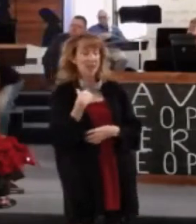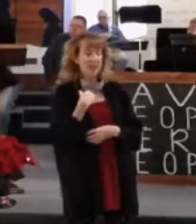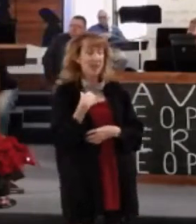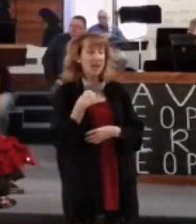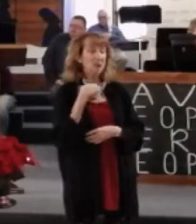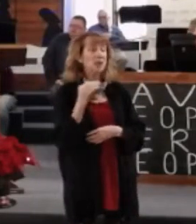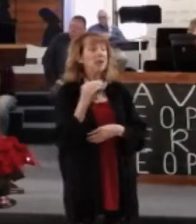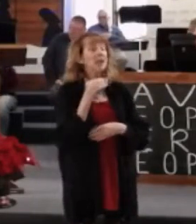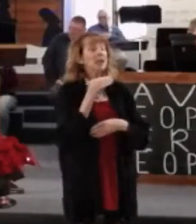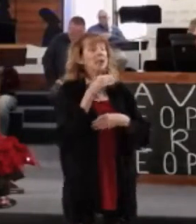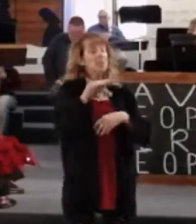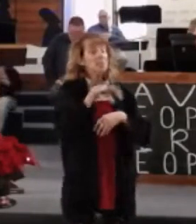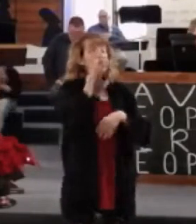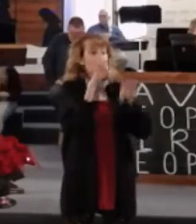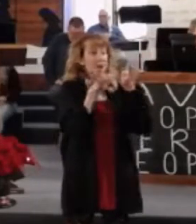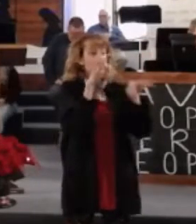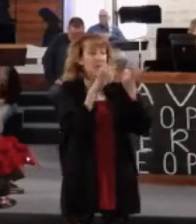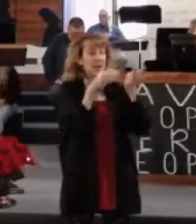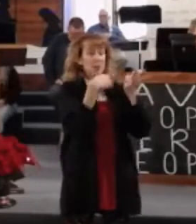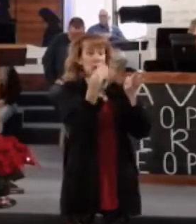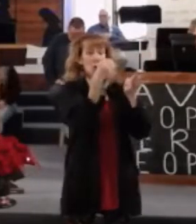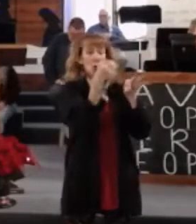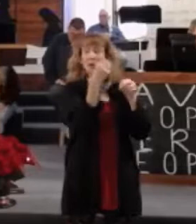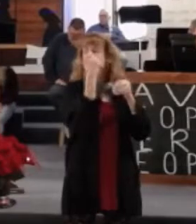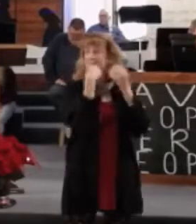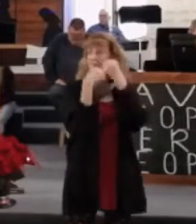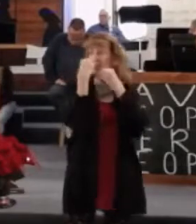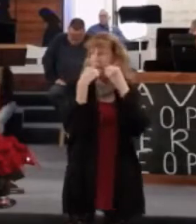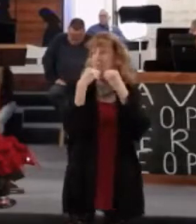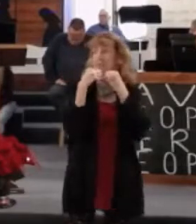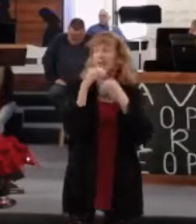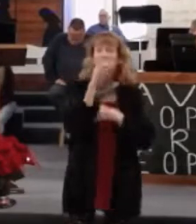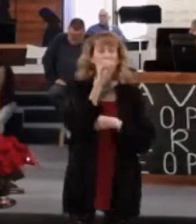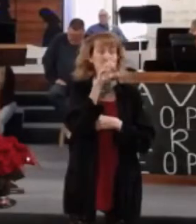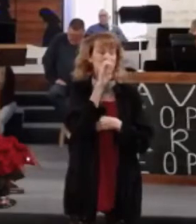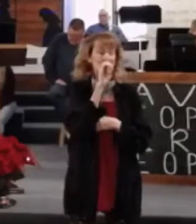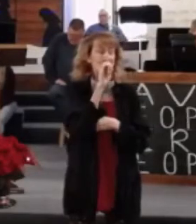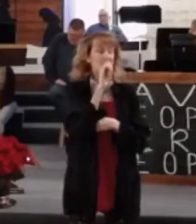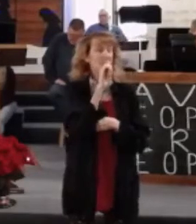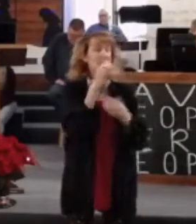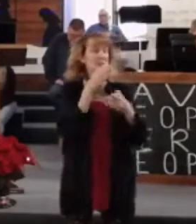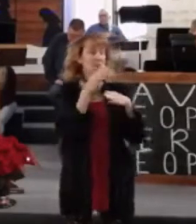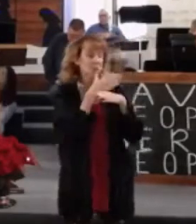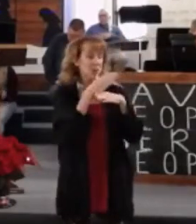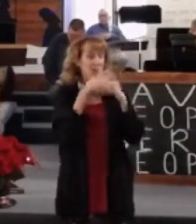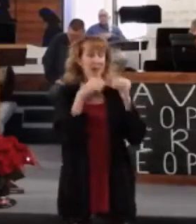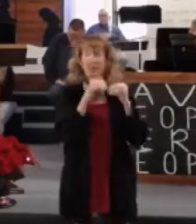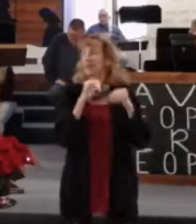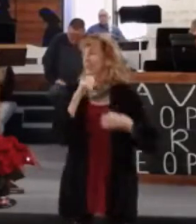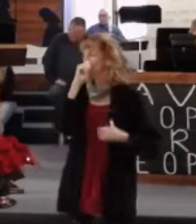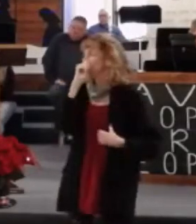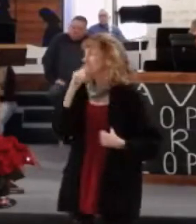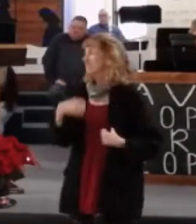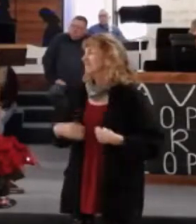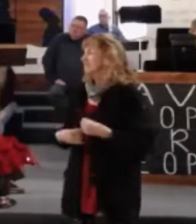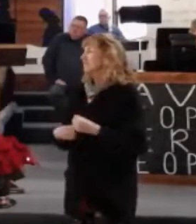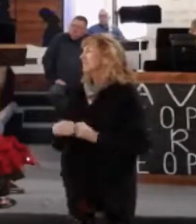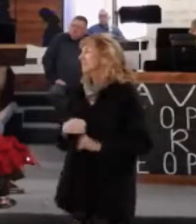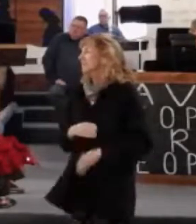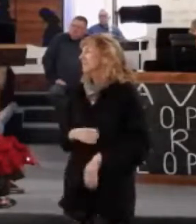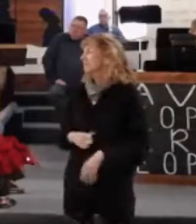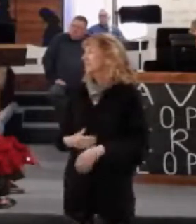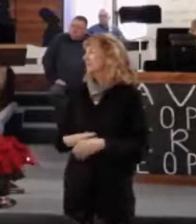dinners. And Michelle, who leads that, says she wants to say a few words.